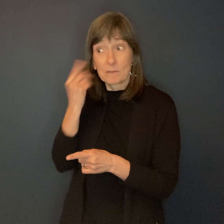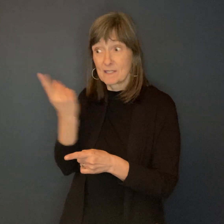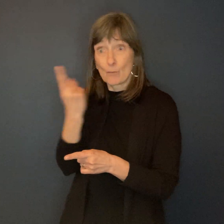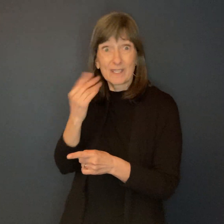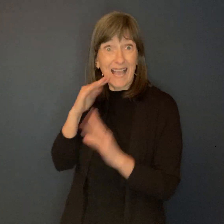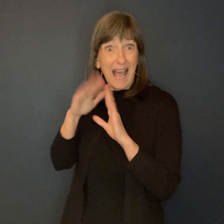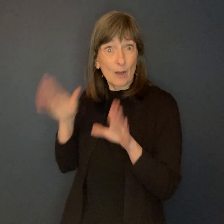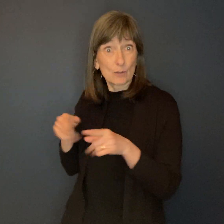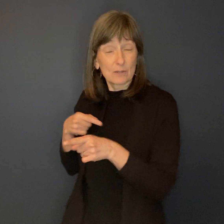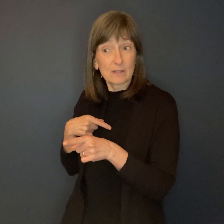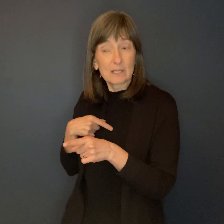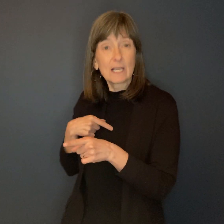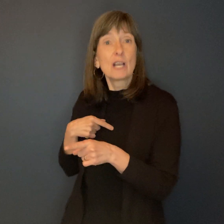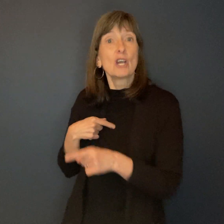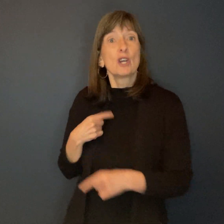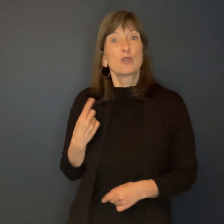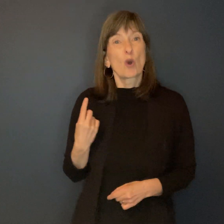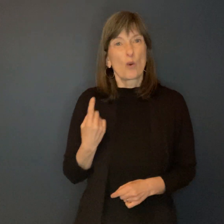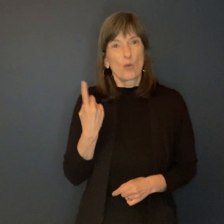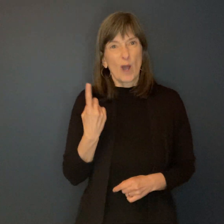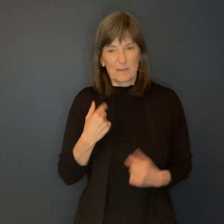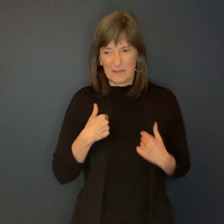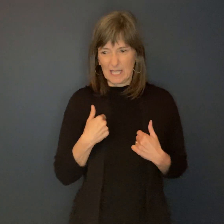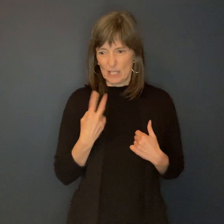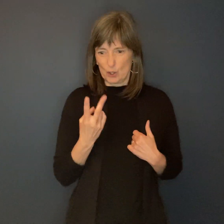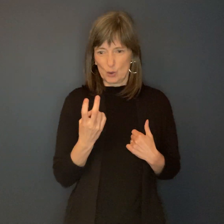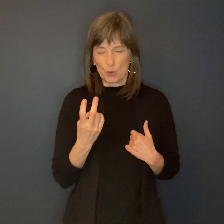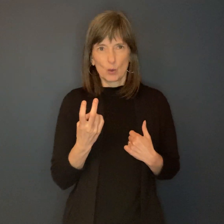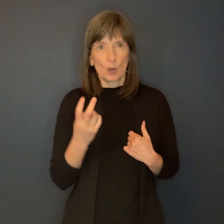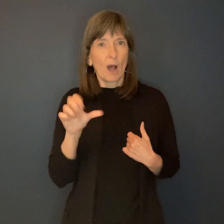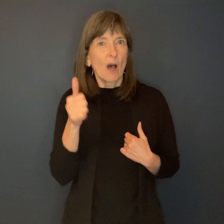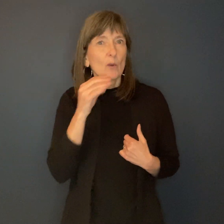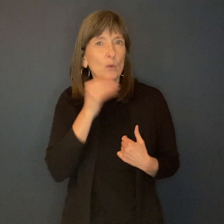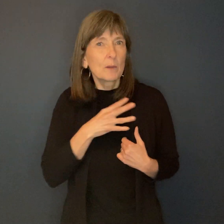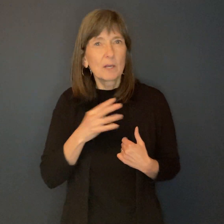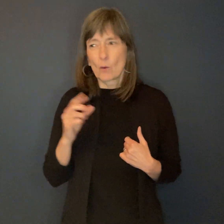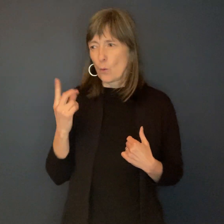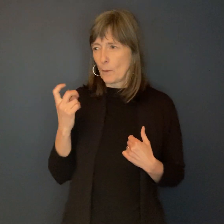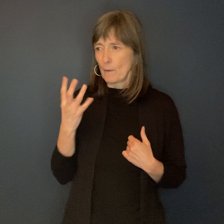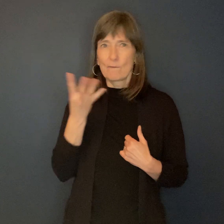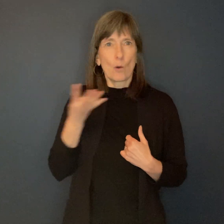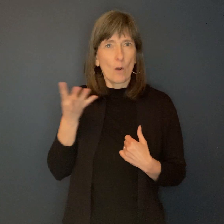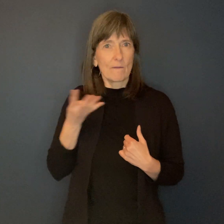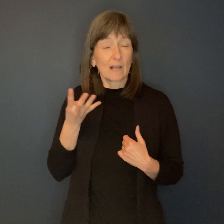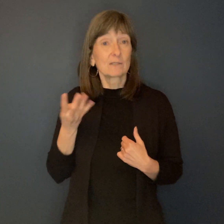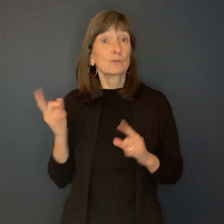we ended up in a taxi, and the ultimate outcome of this was that